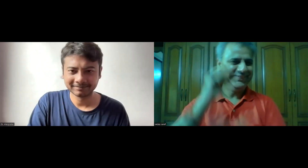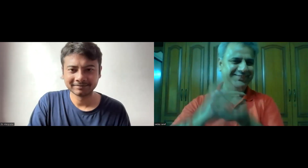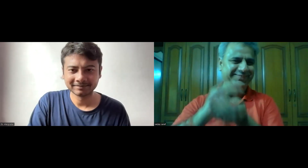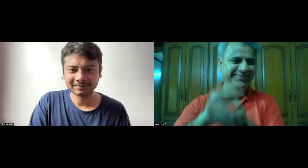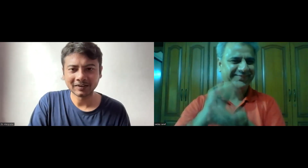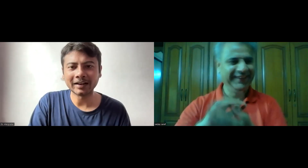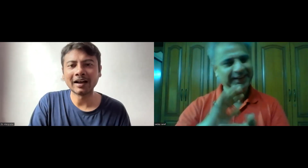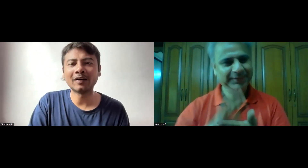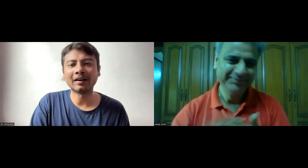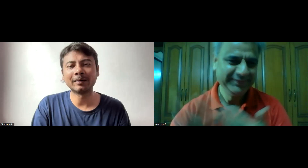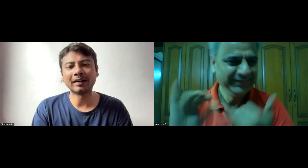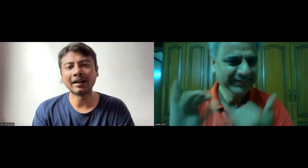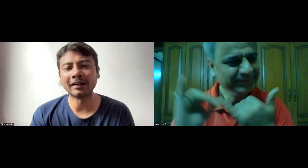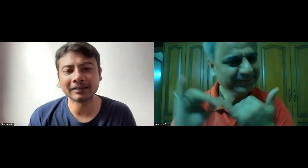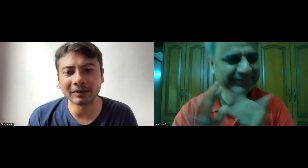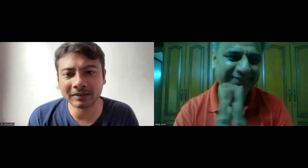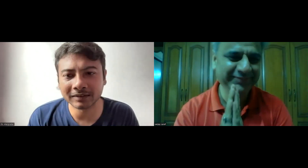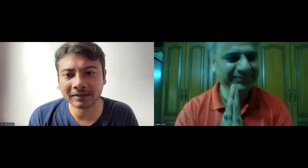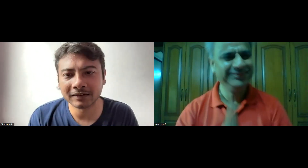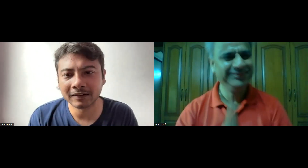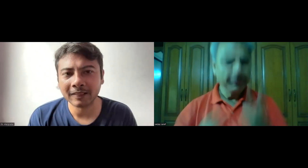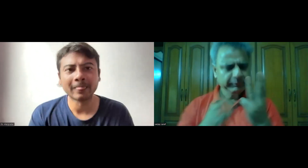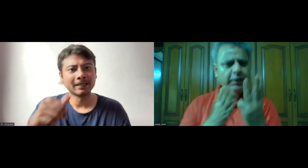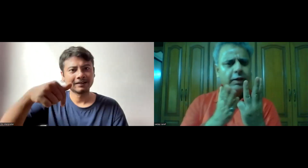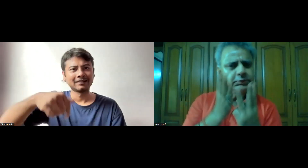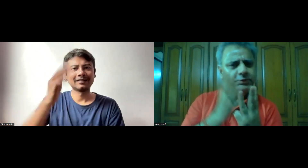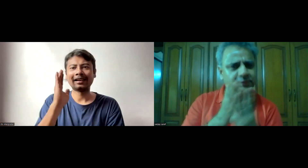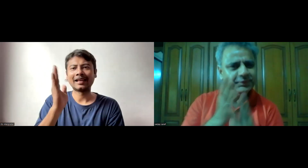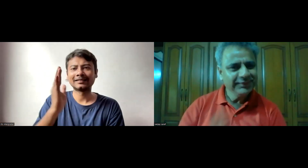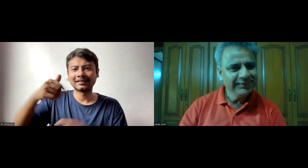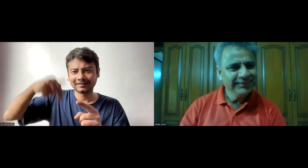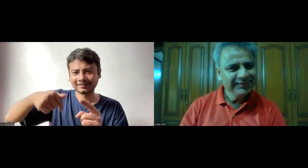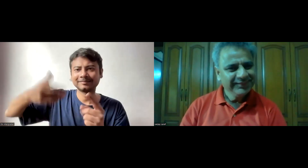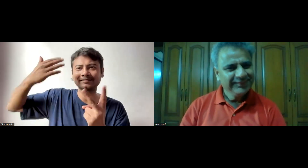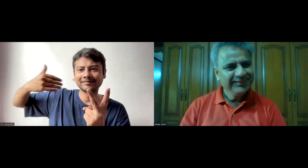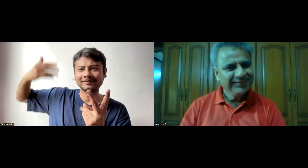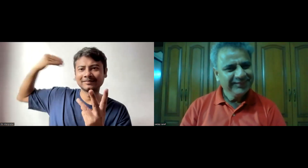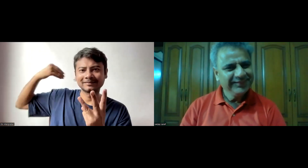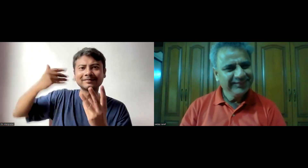So we discussed Okay, about three now qualities, right? I'll understood. Yeah.